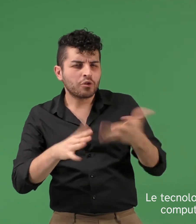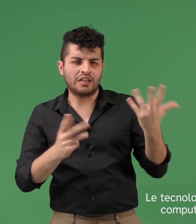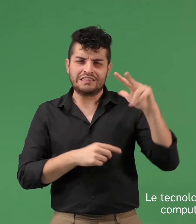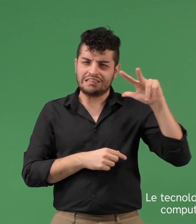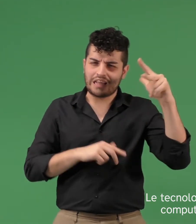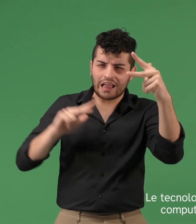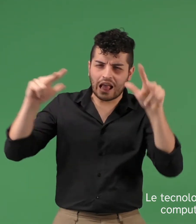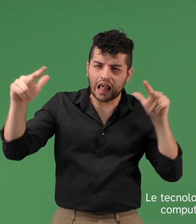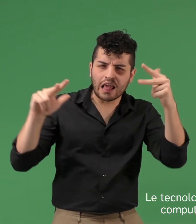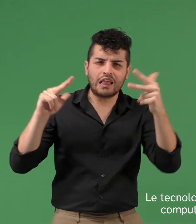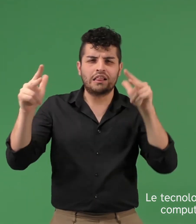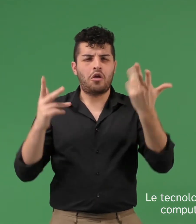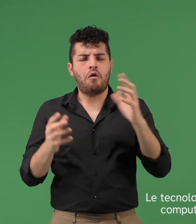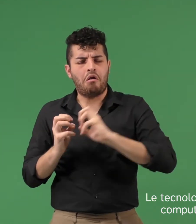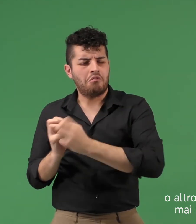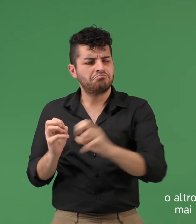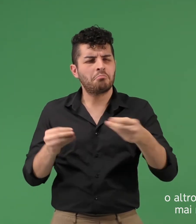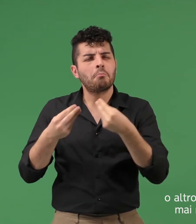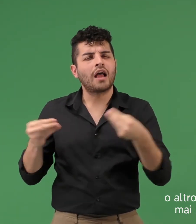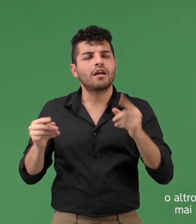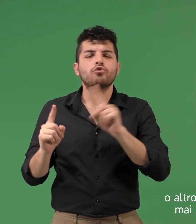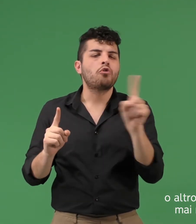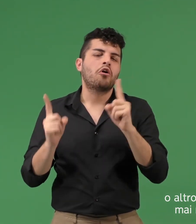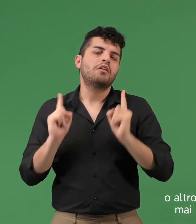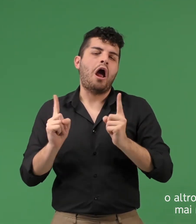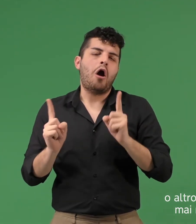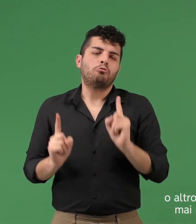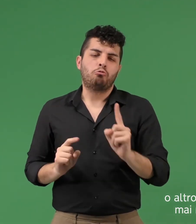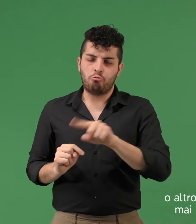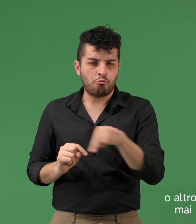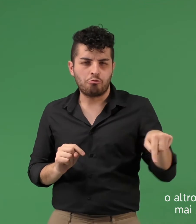Technologies, whether that is computers or satellites or what have you,